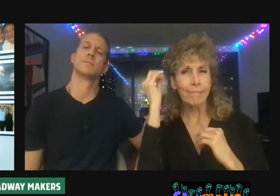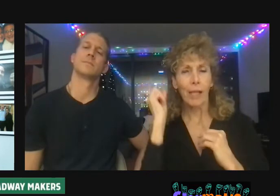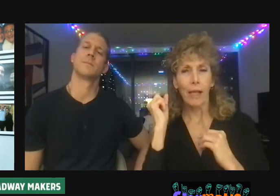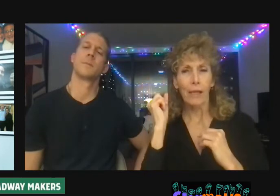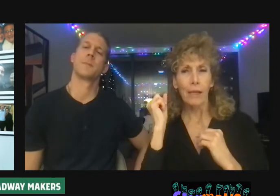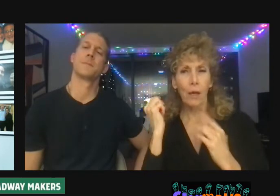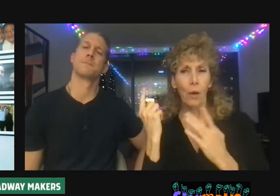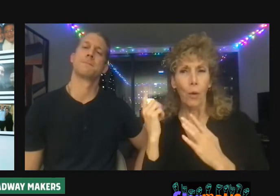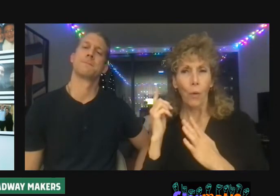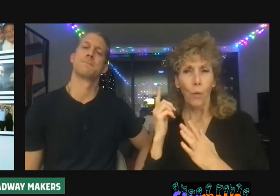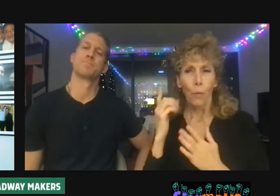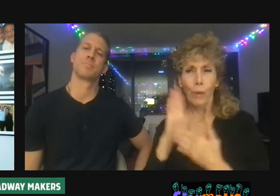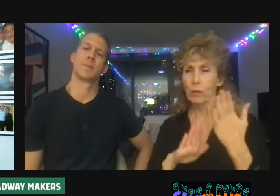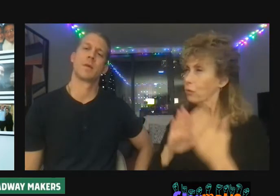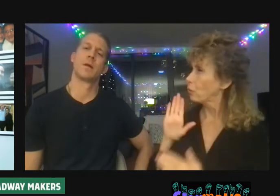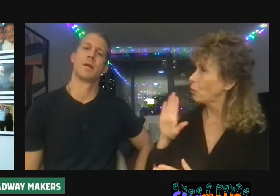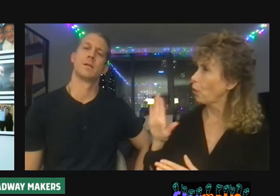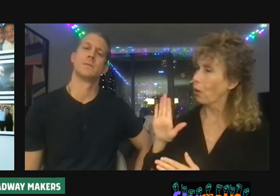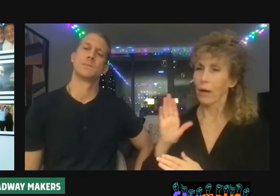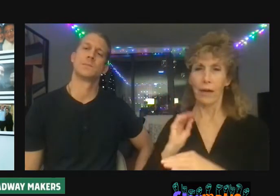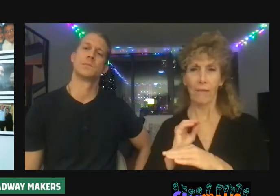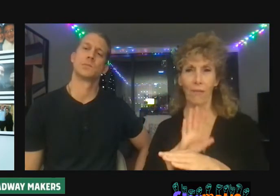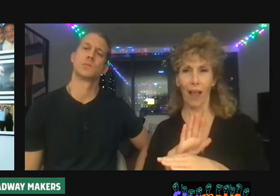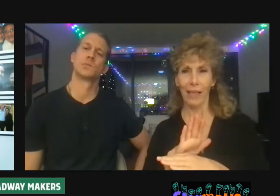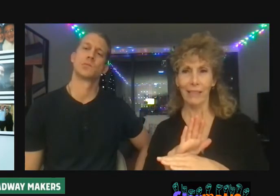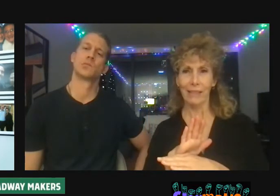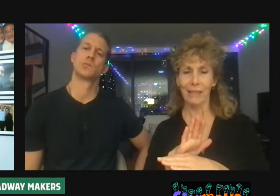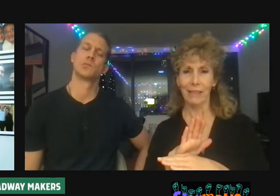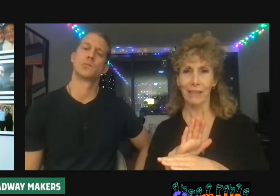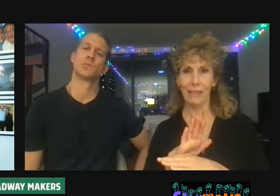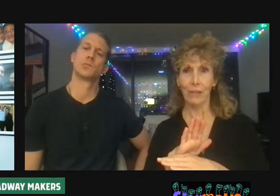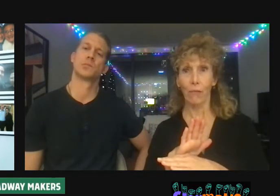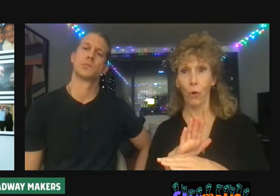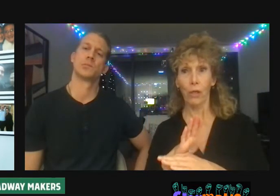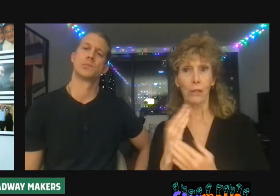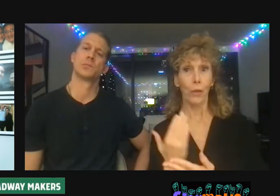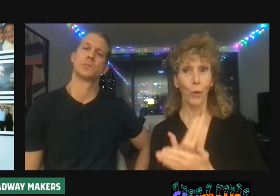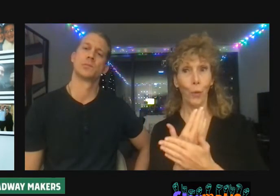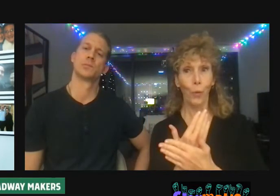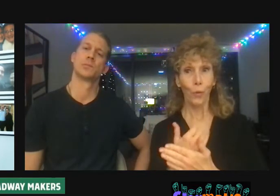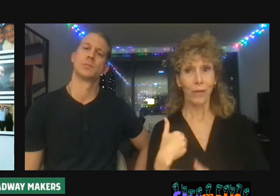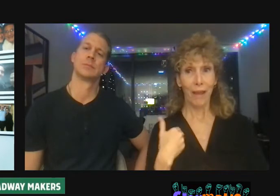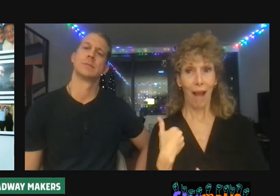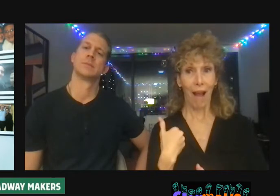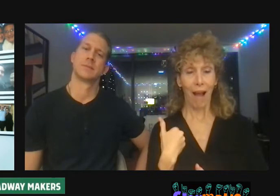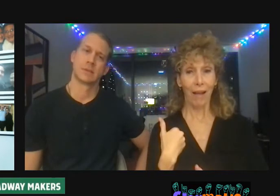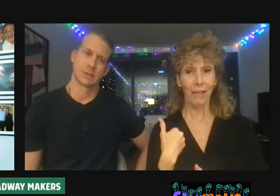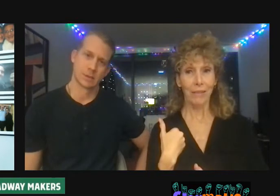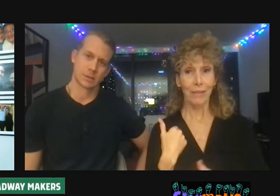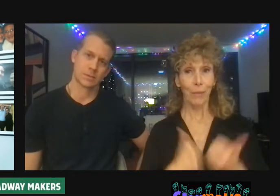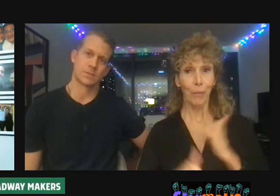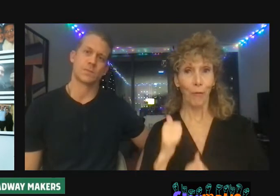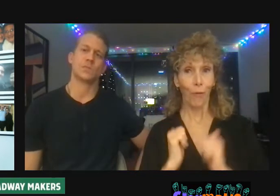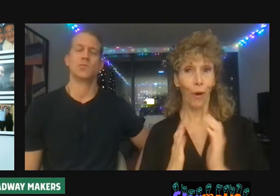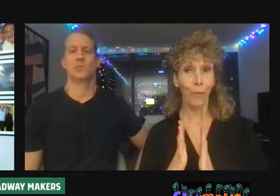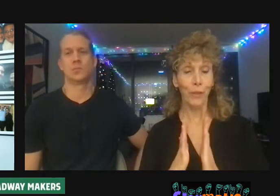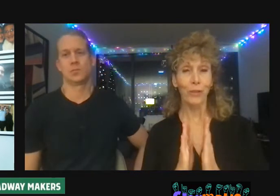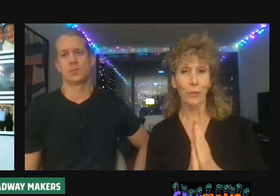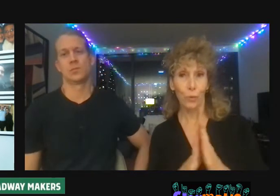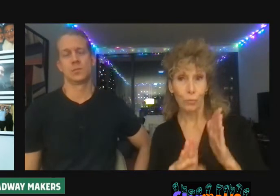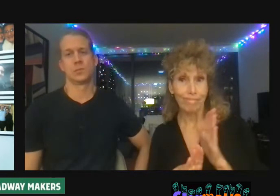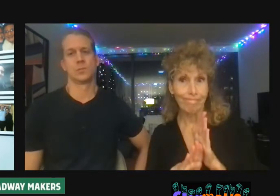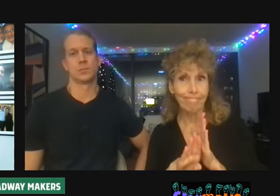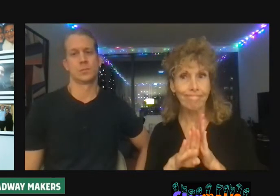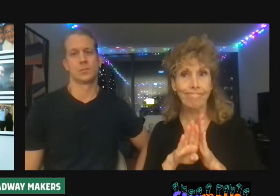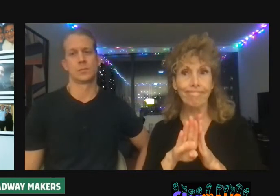you have for aspiring performers who are hoping to